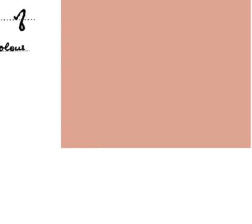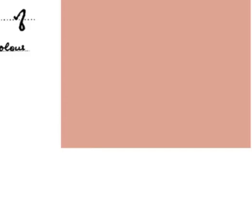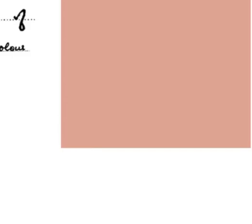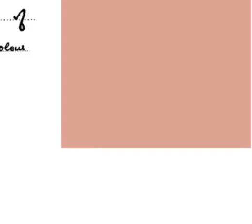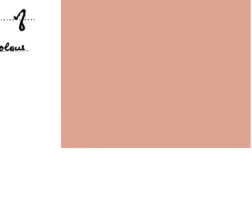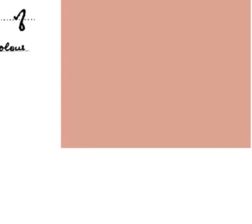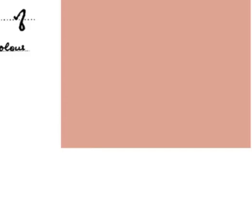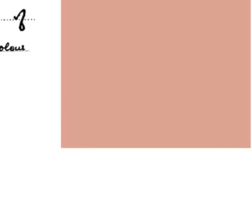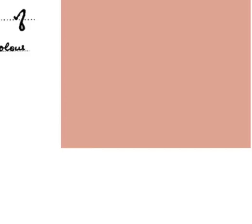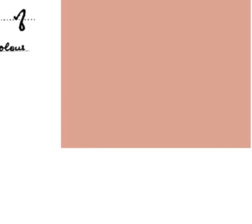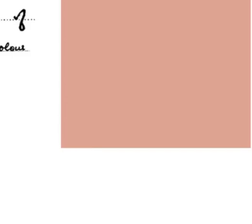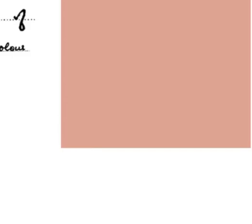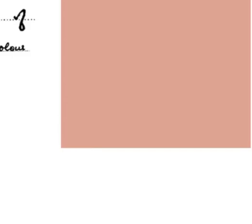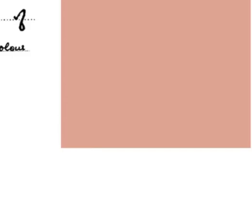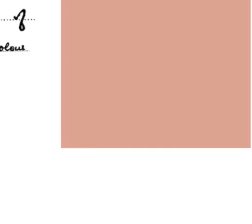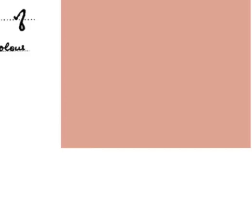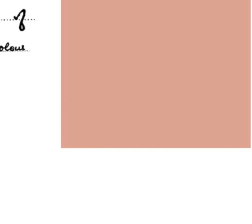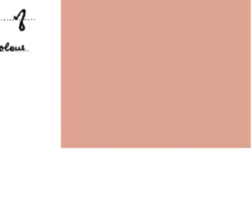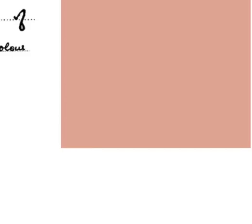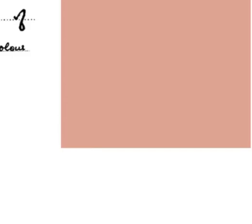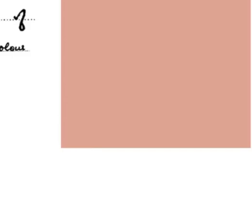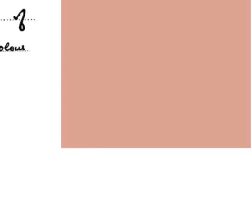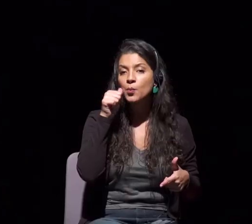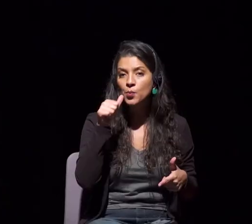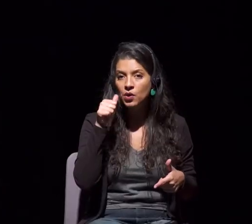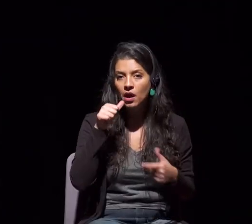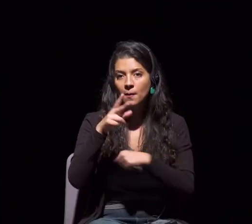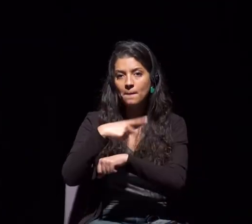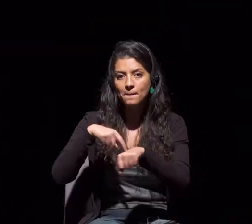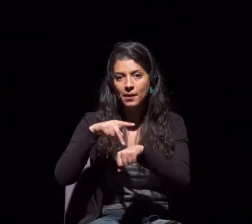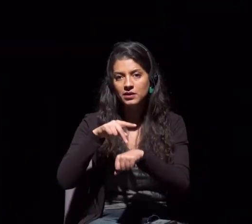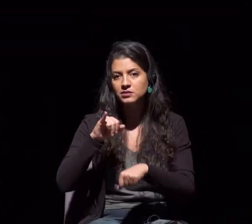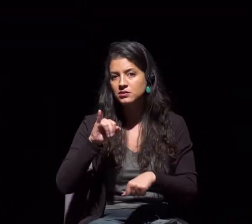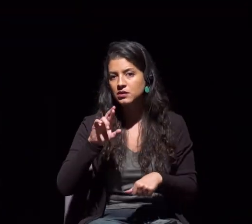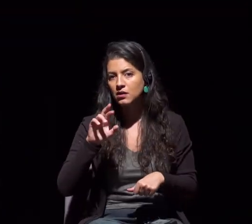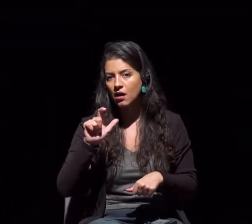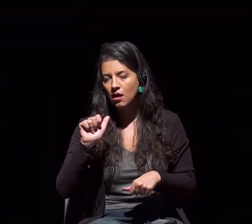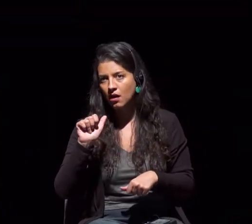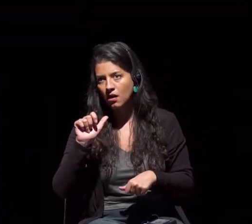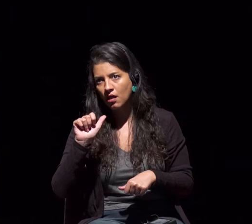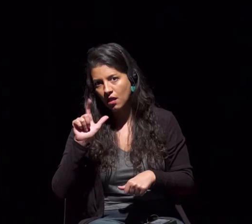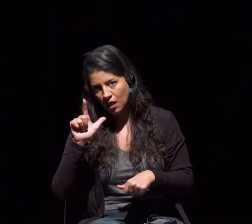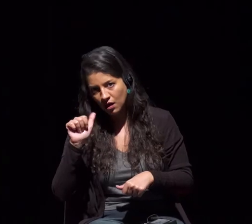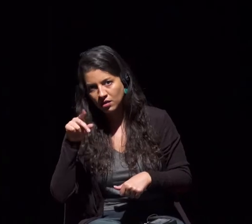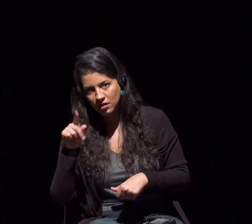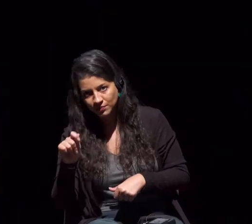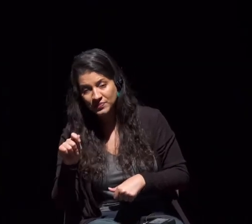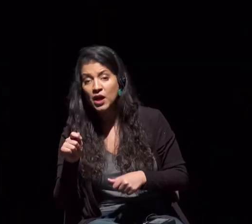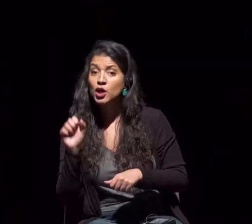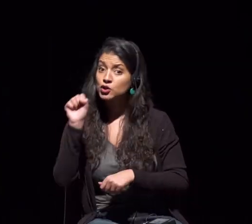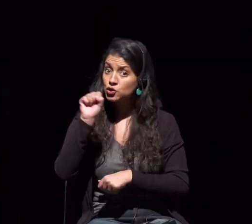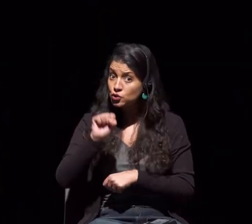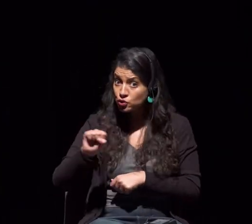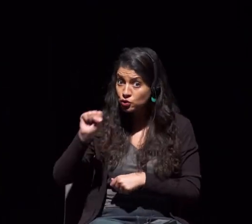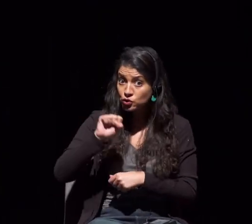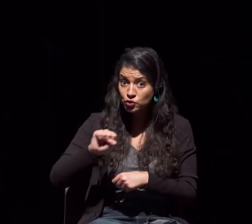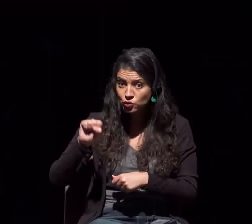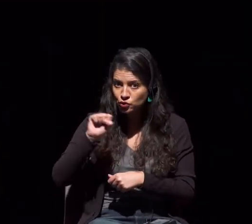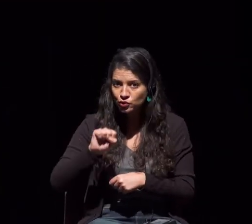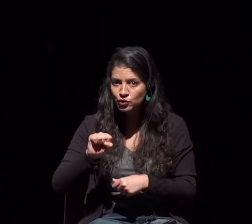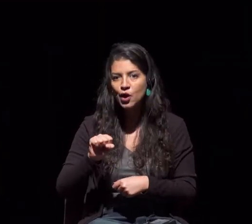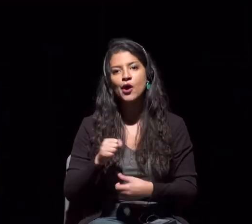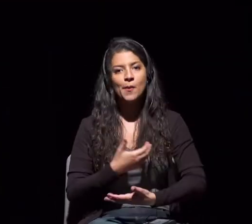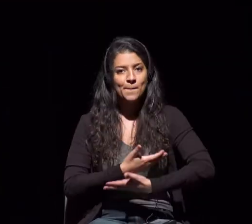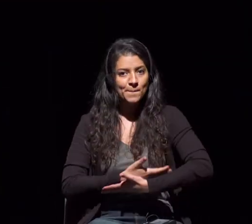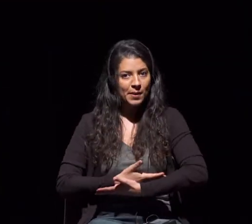black child in a former colonial empire. The use of Mestrick's documentary images as a component